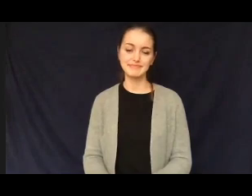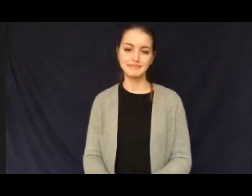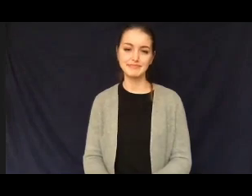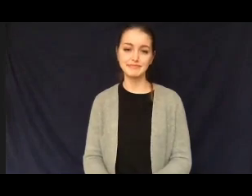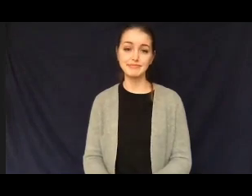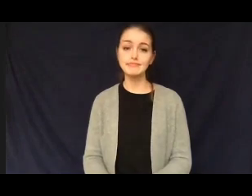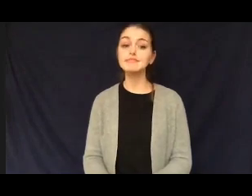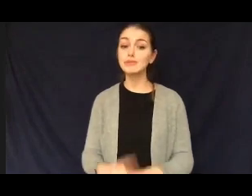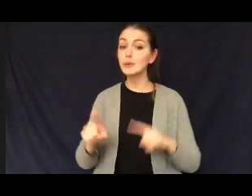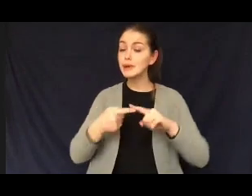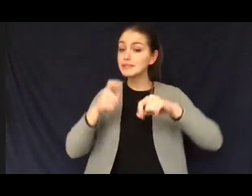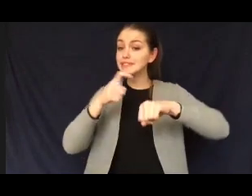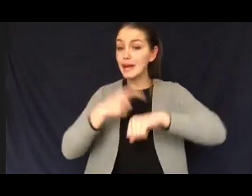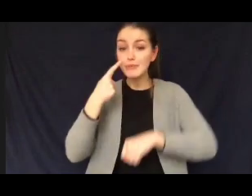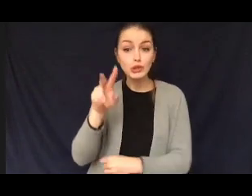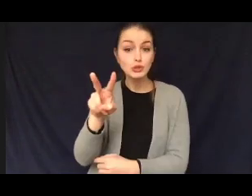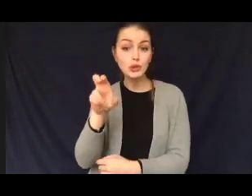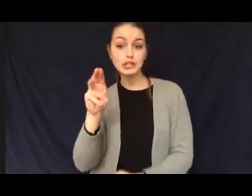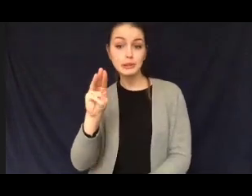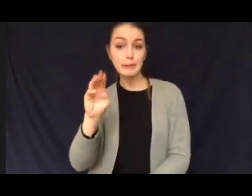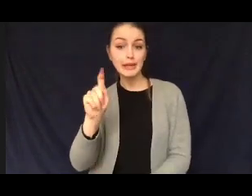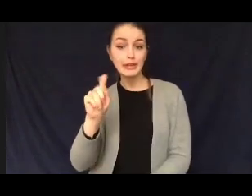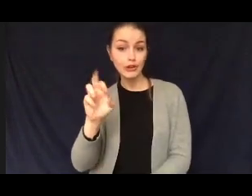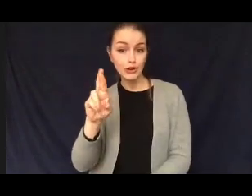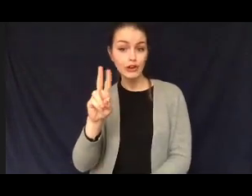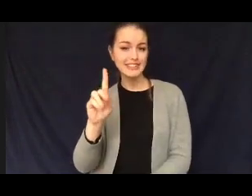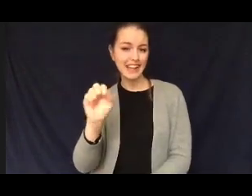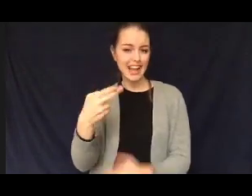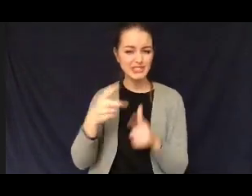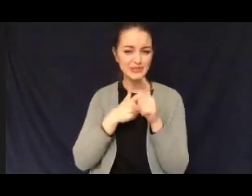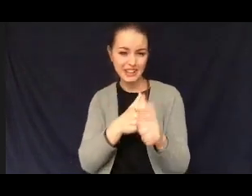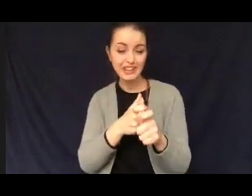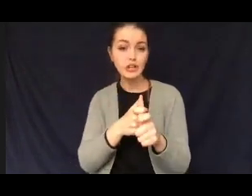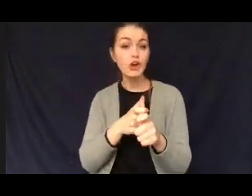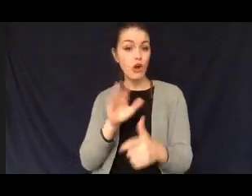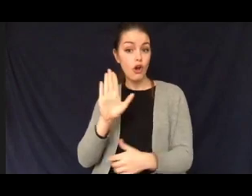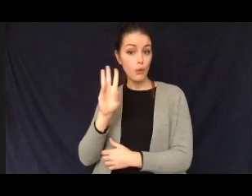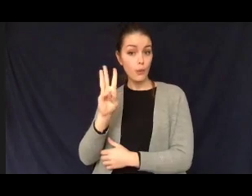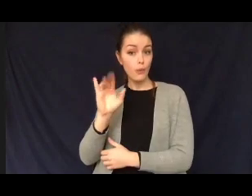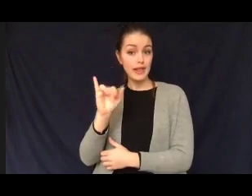So when it was time for the 200-meter dash, Wilma's graceful long legs